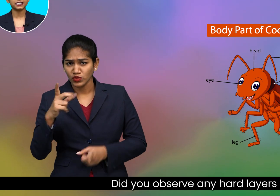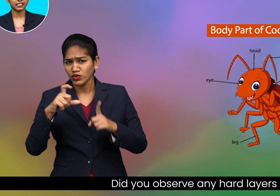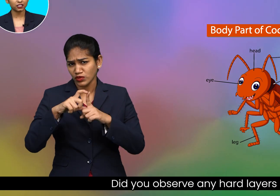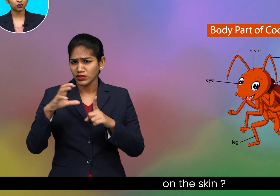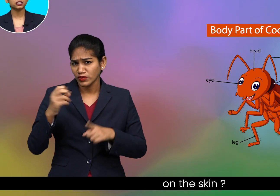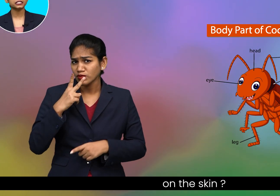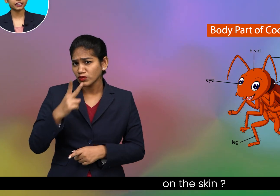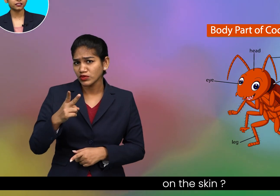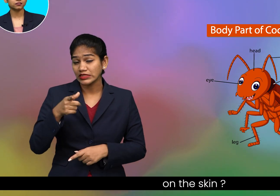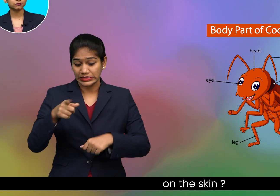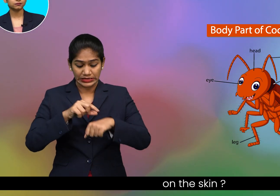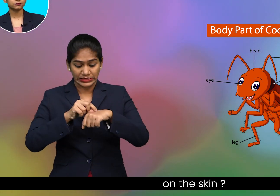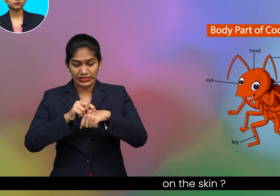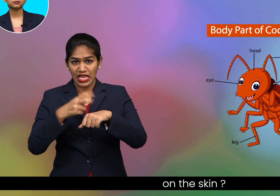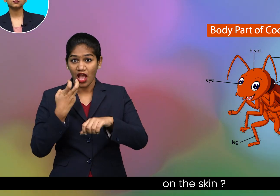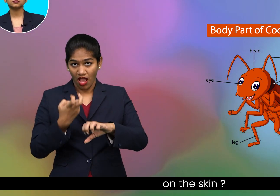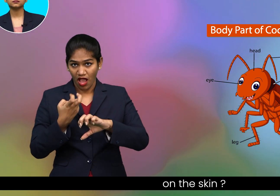hard layers on the skin?